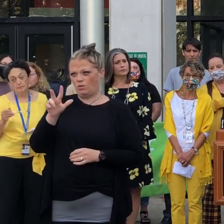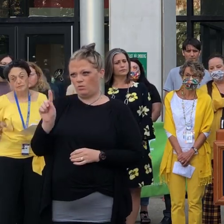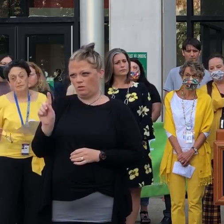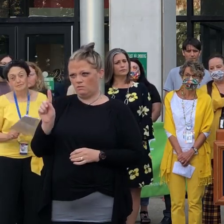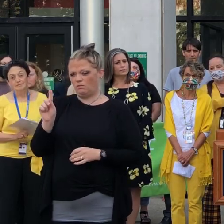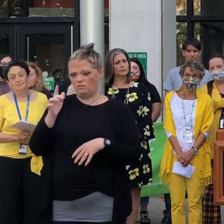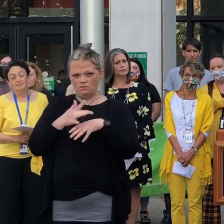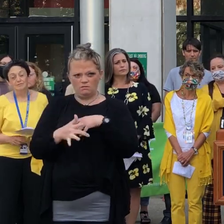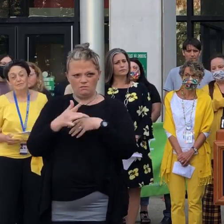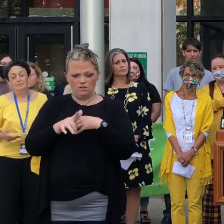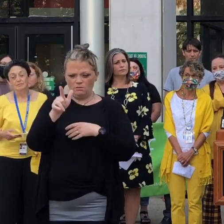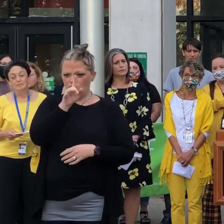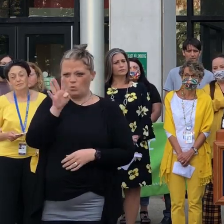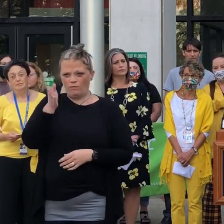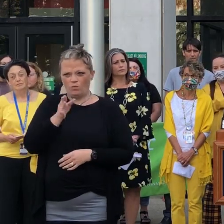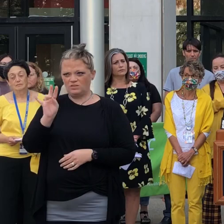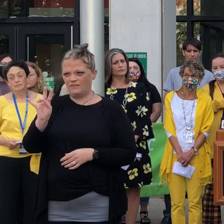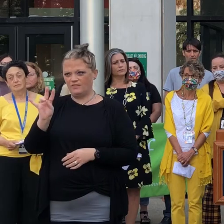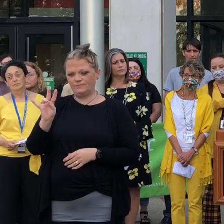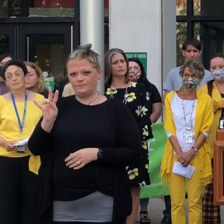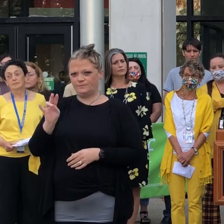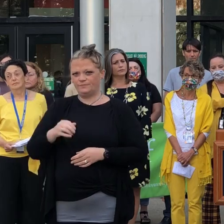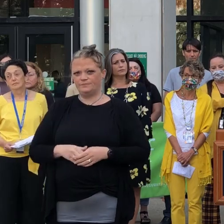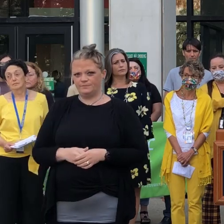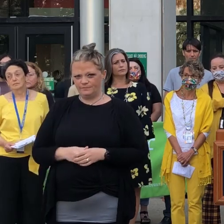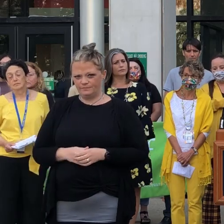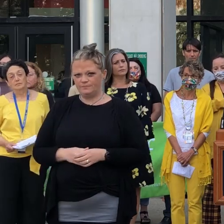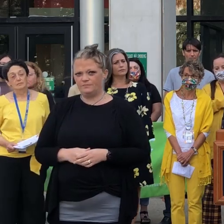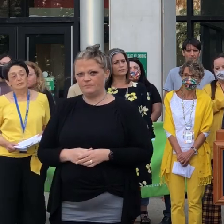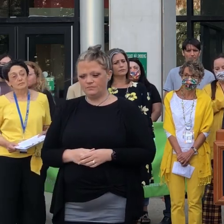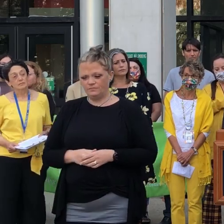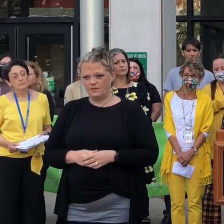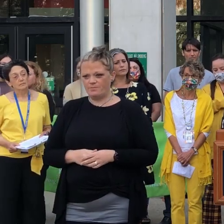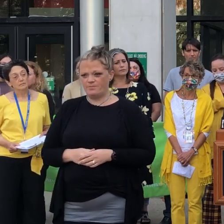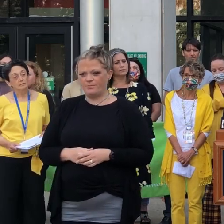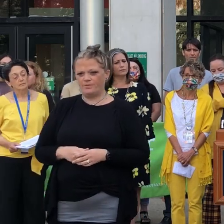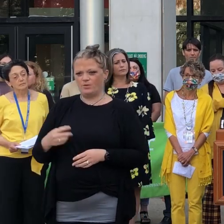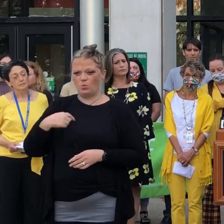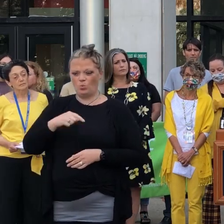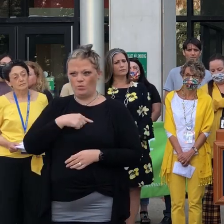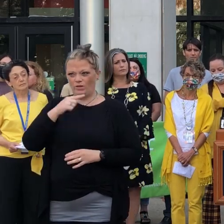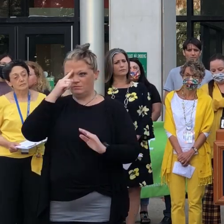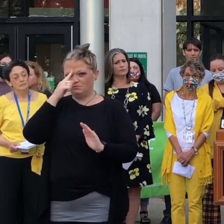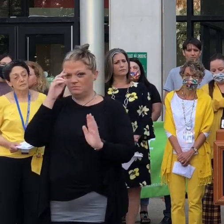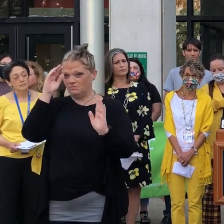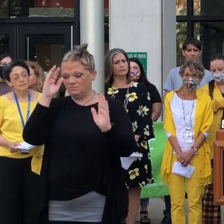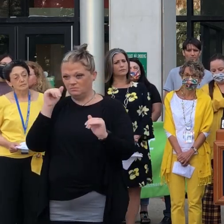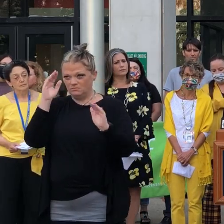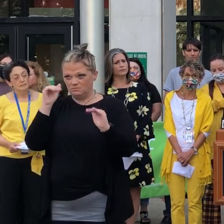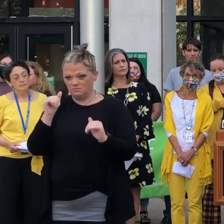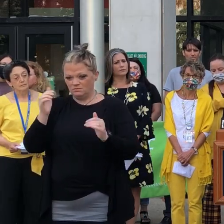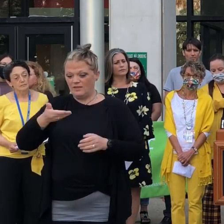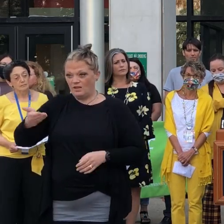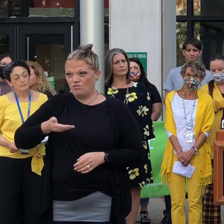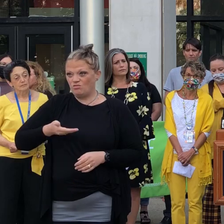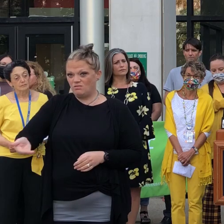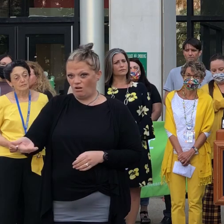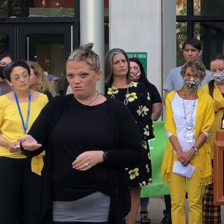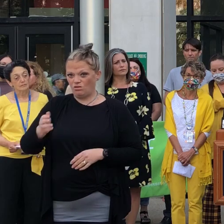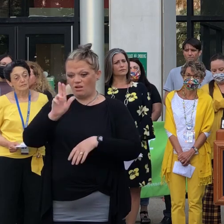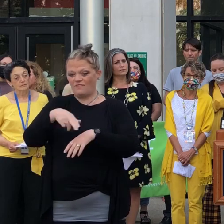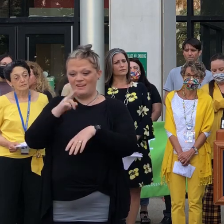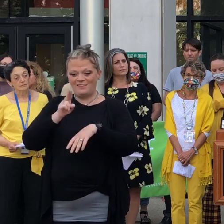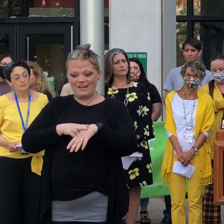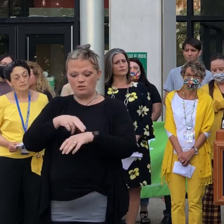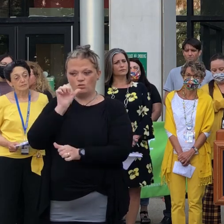834-3131. That's available 24/7, and we are anticipating the introduction of the